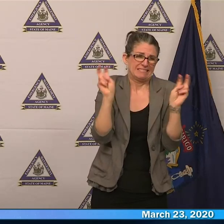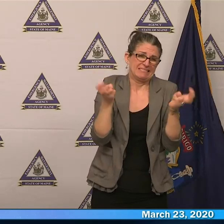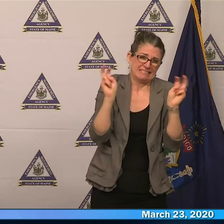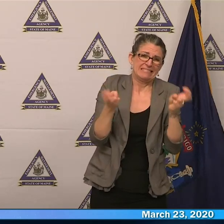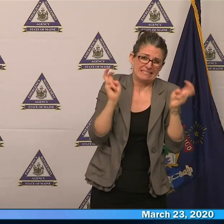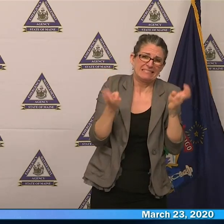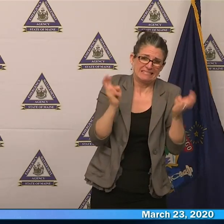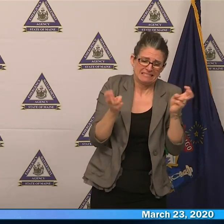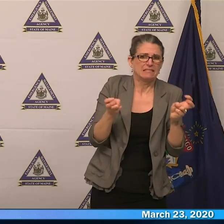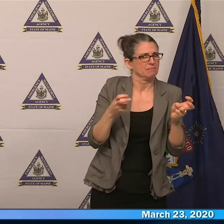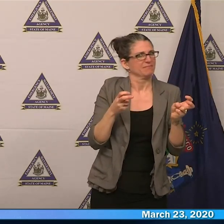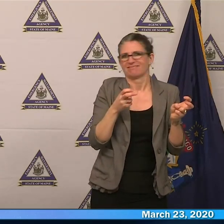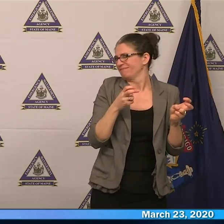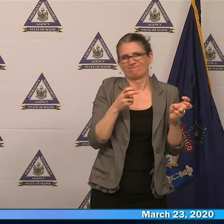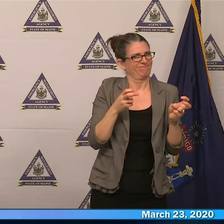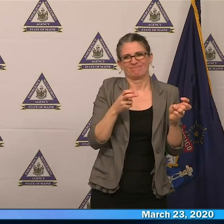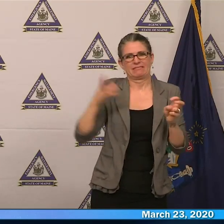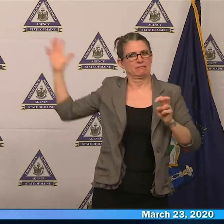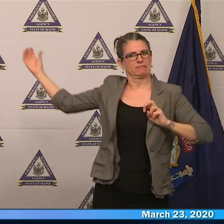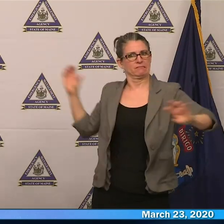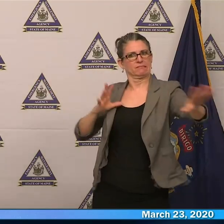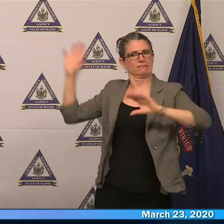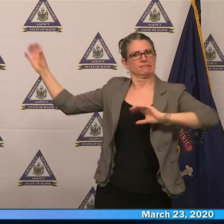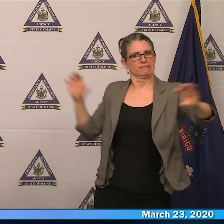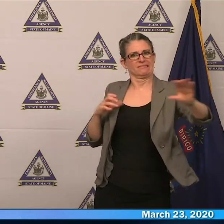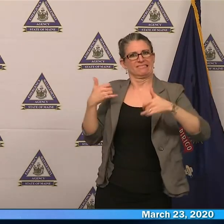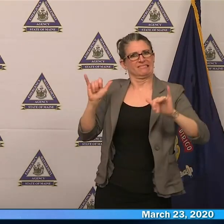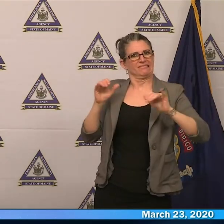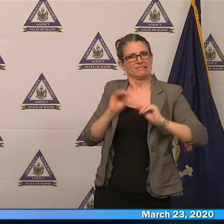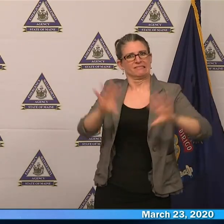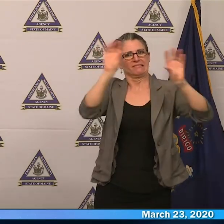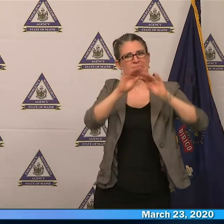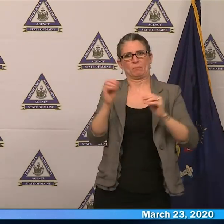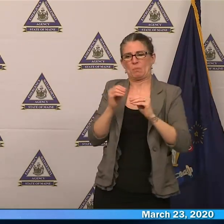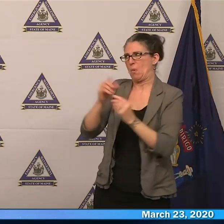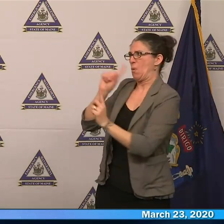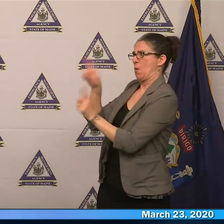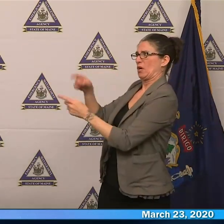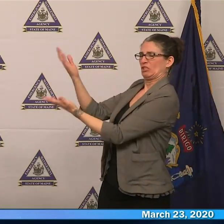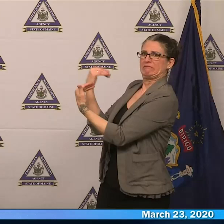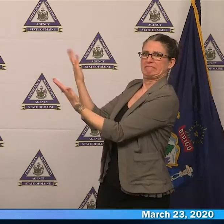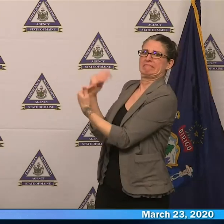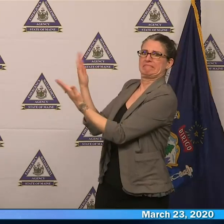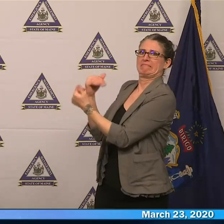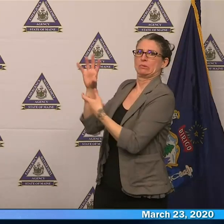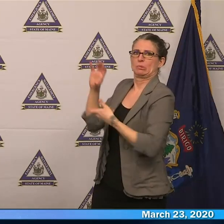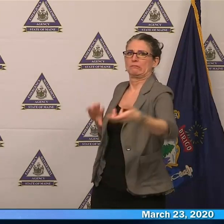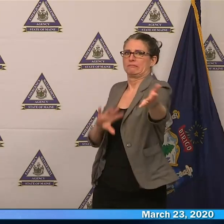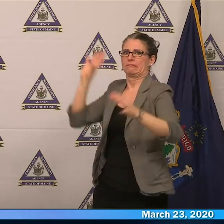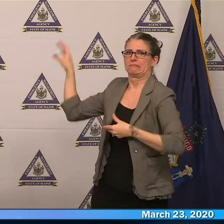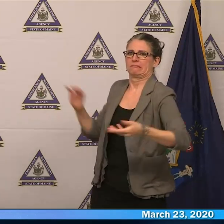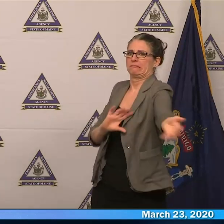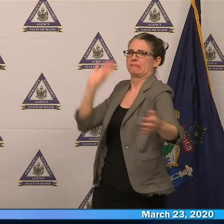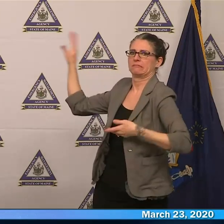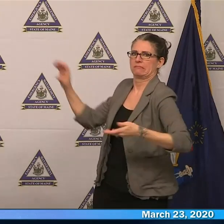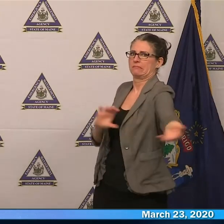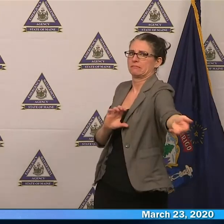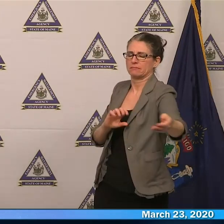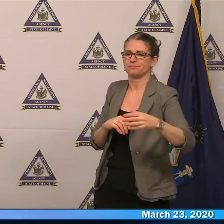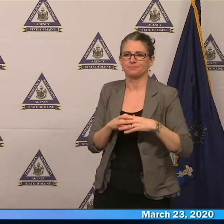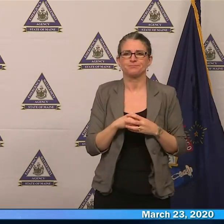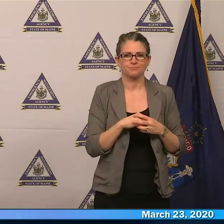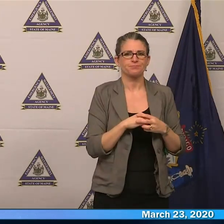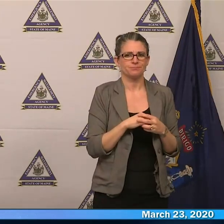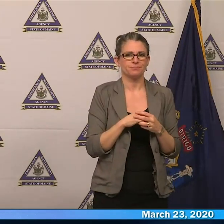and EMS personnel across the state, as we have been doing for several weeks now. That's the